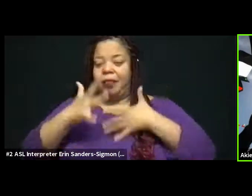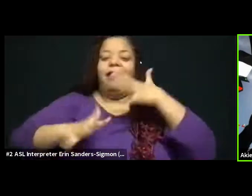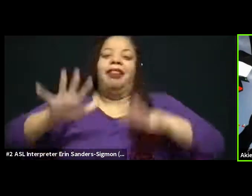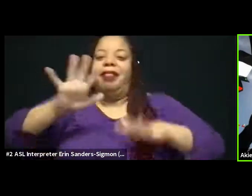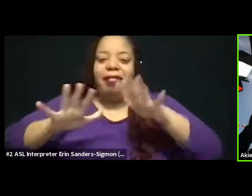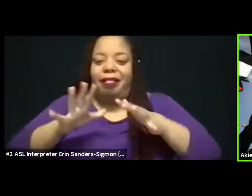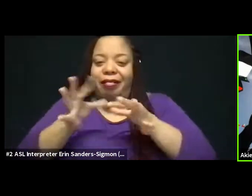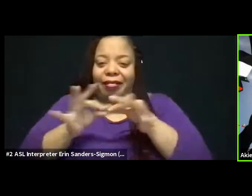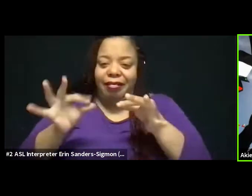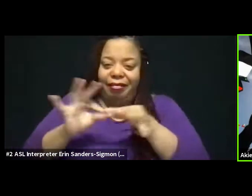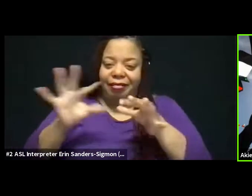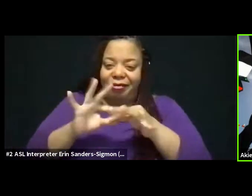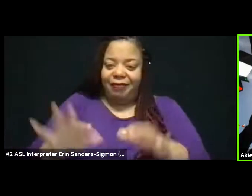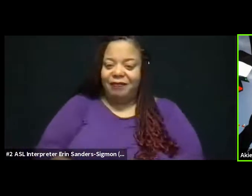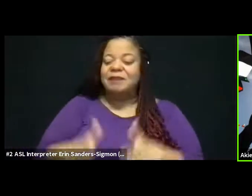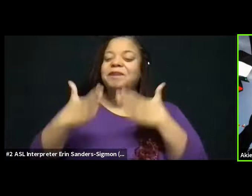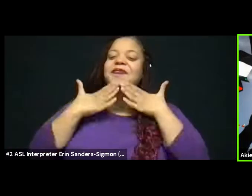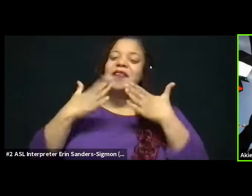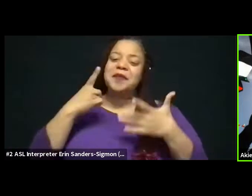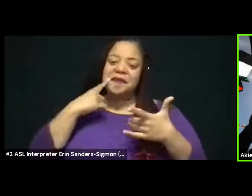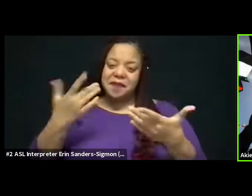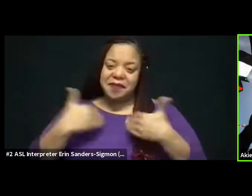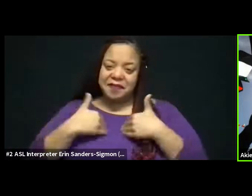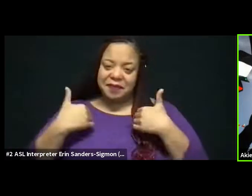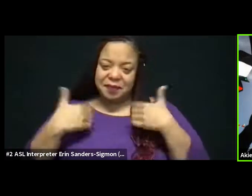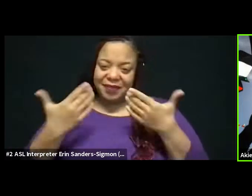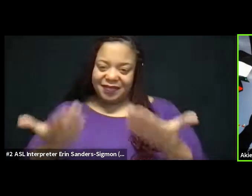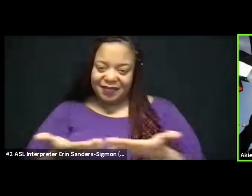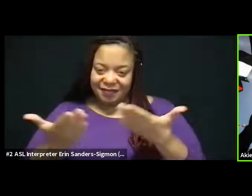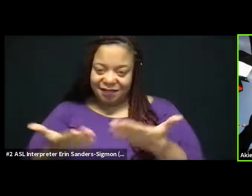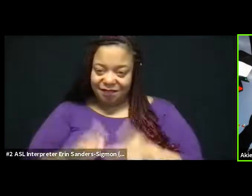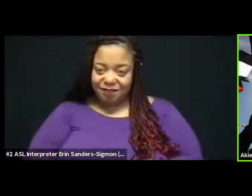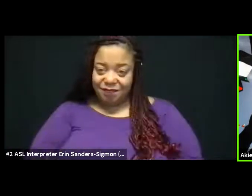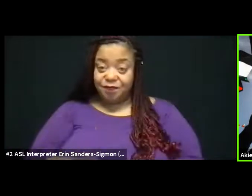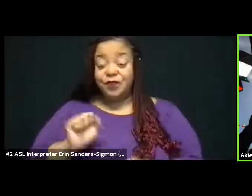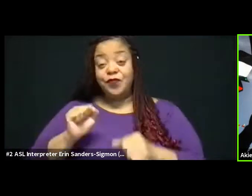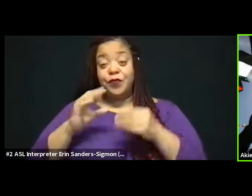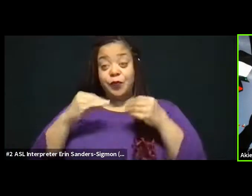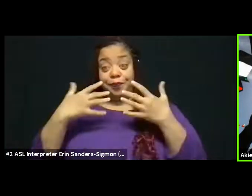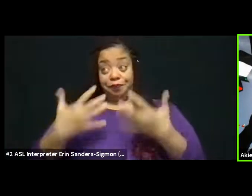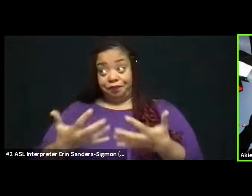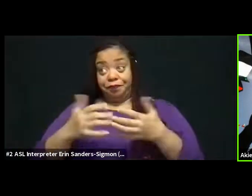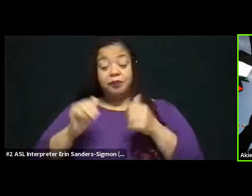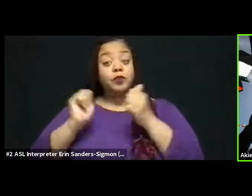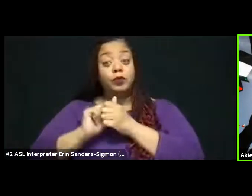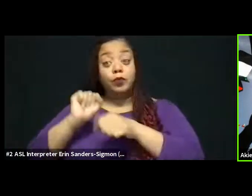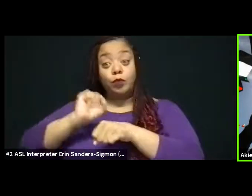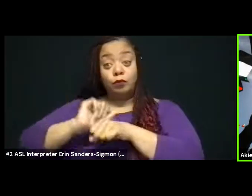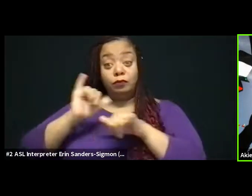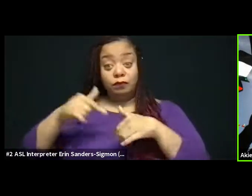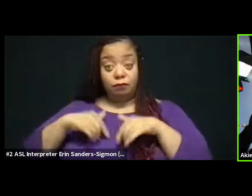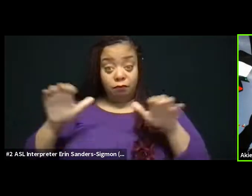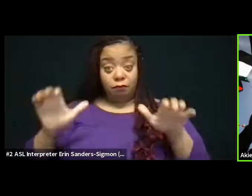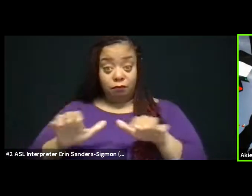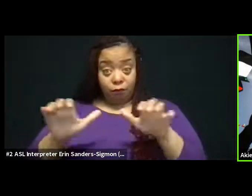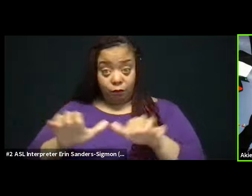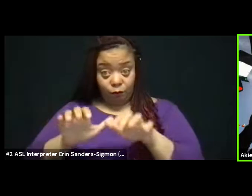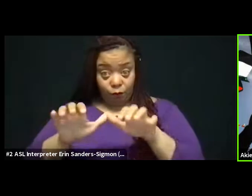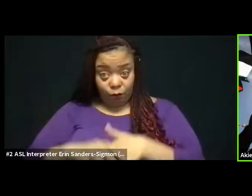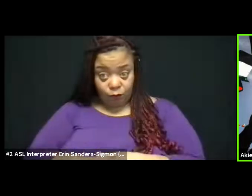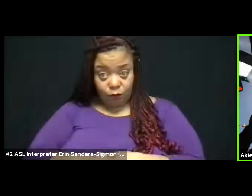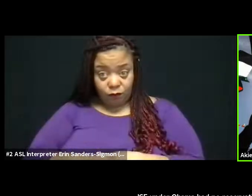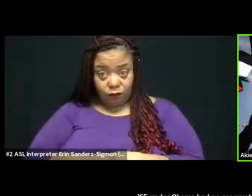I think that with the work that I do, I did not grow up with